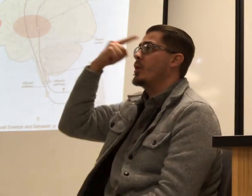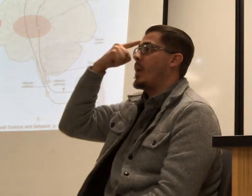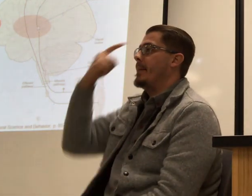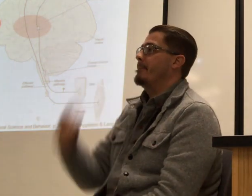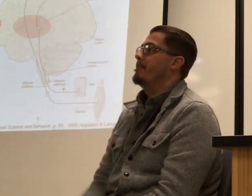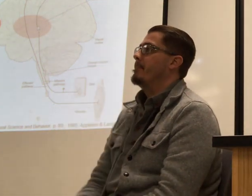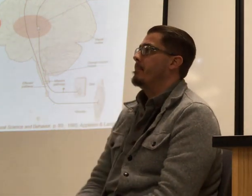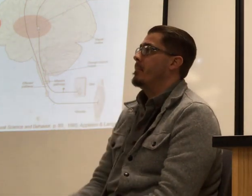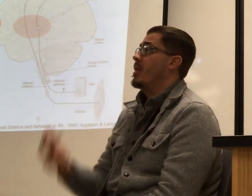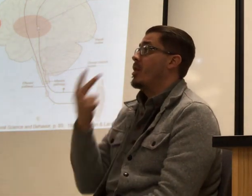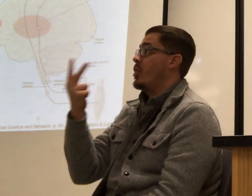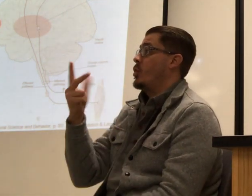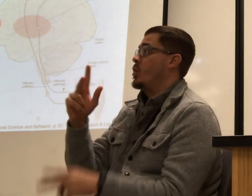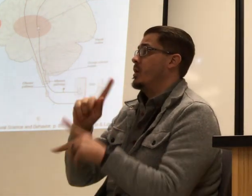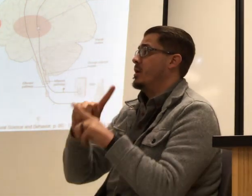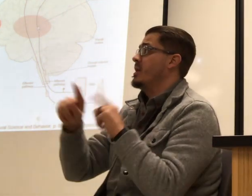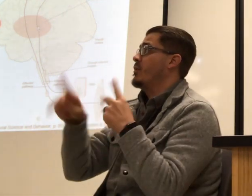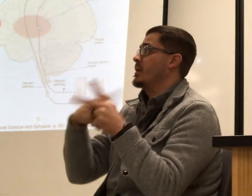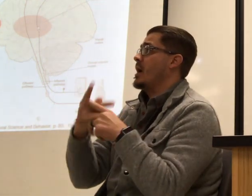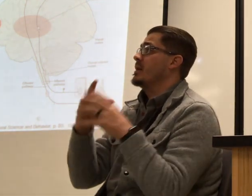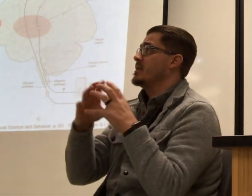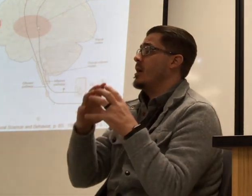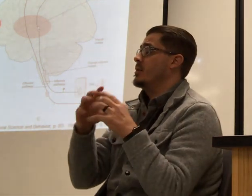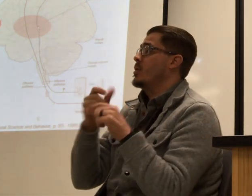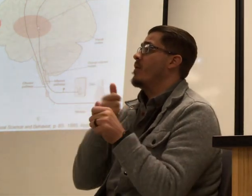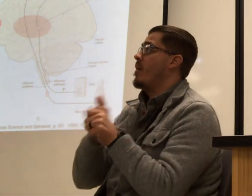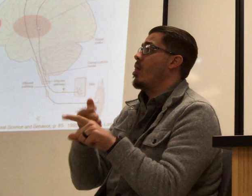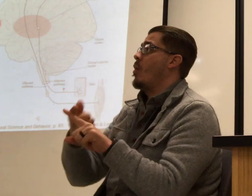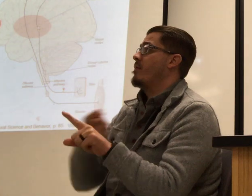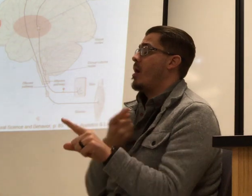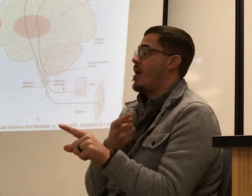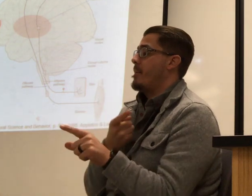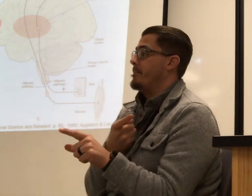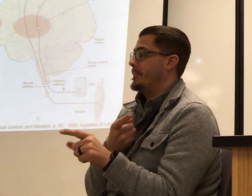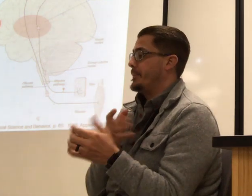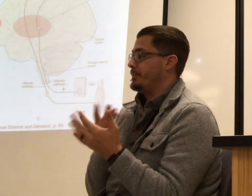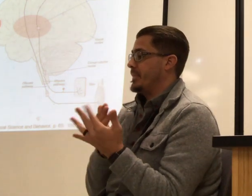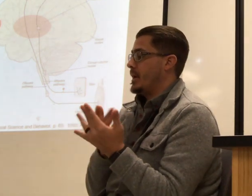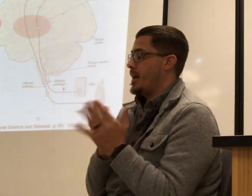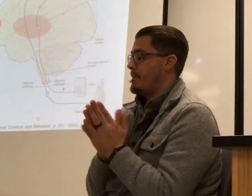And it's 3 cells, so you got to follow it from the,